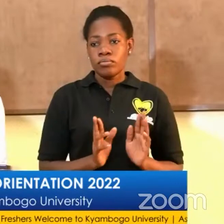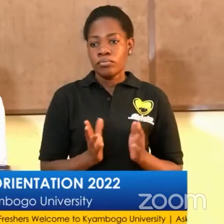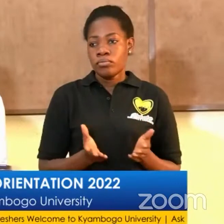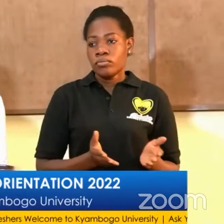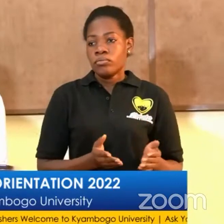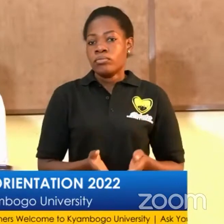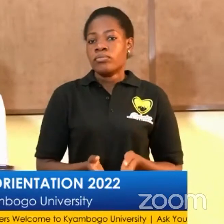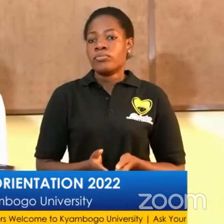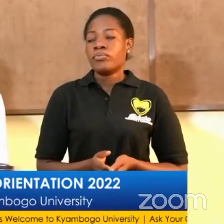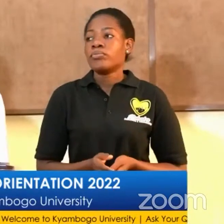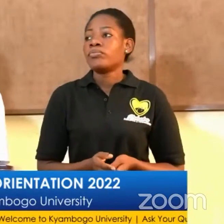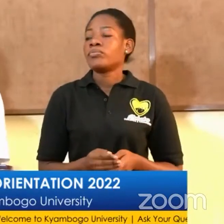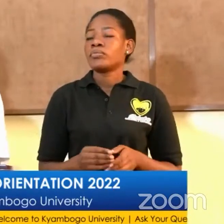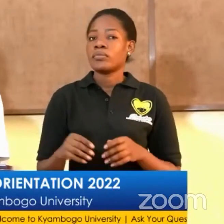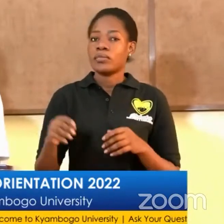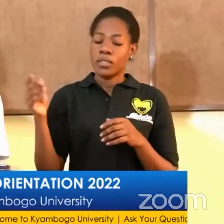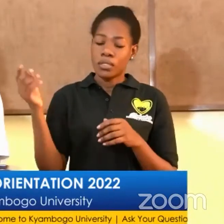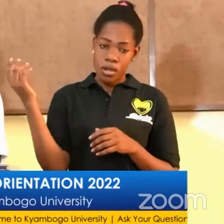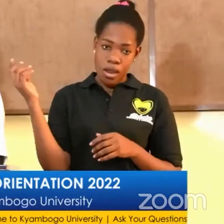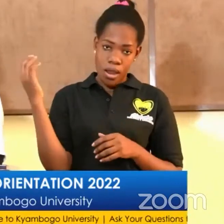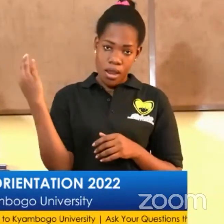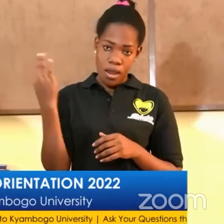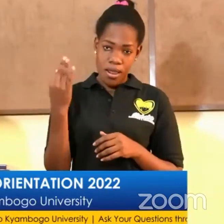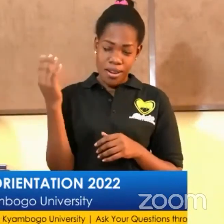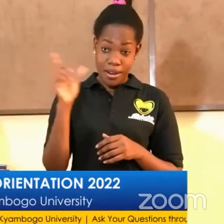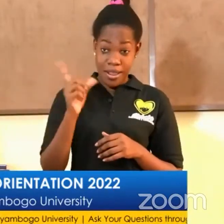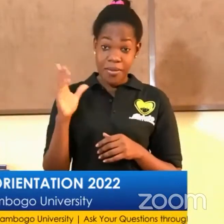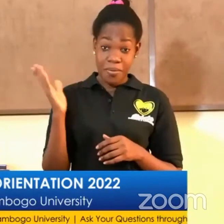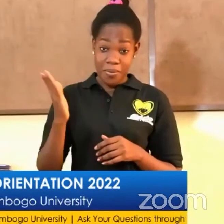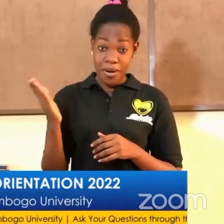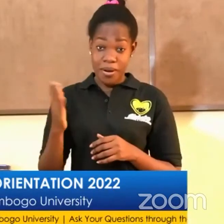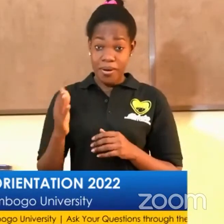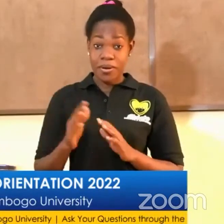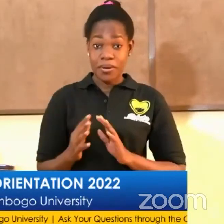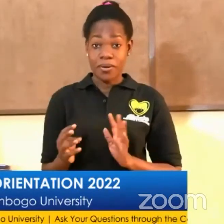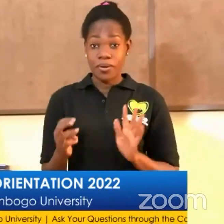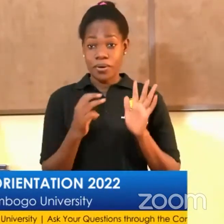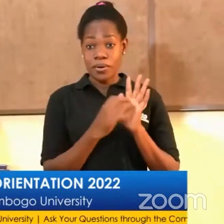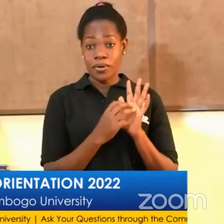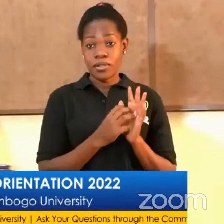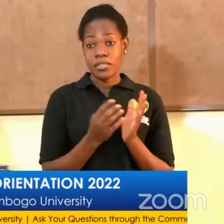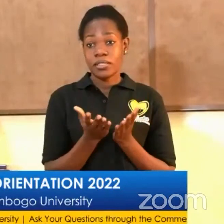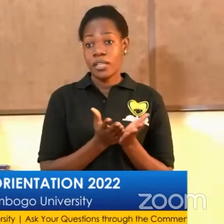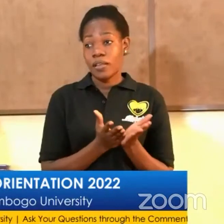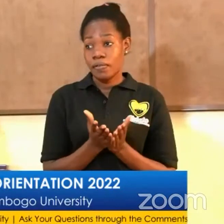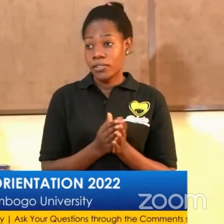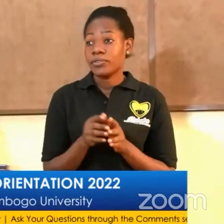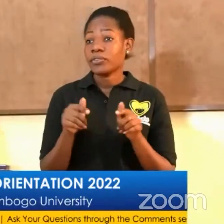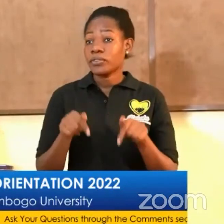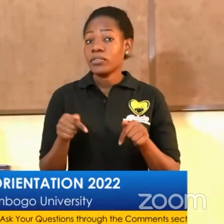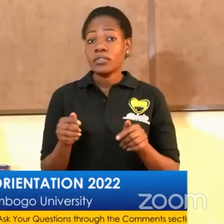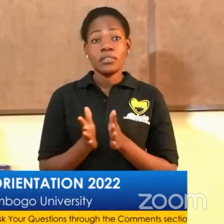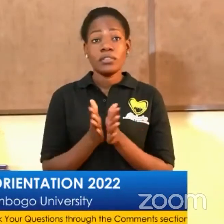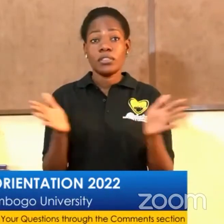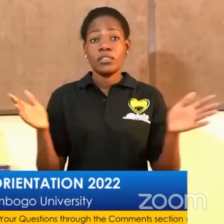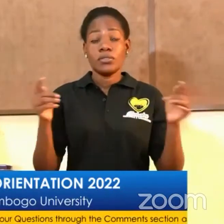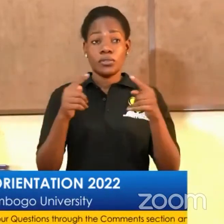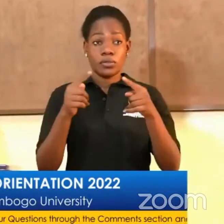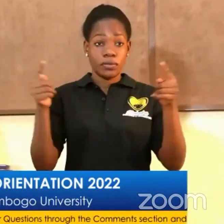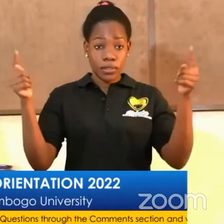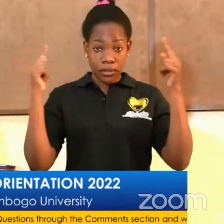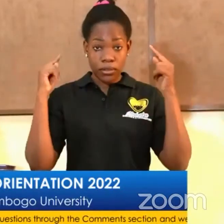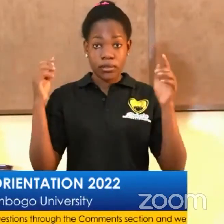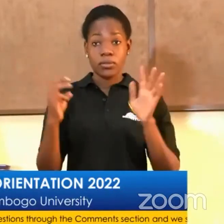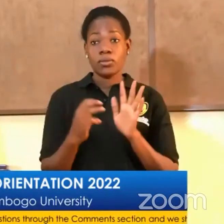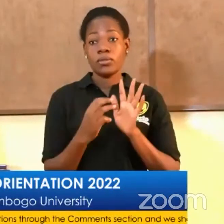Library orientation service. This is a general university orientation program.